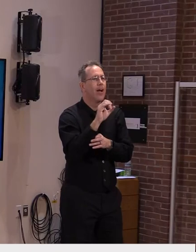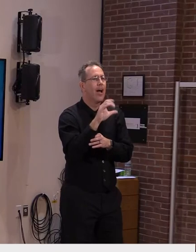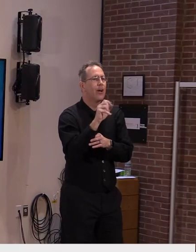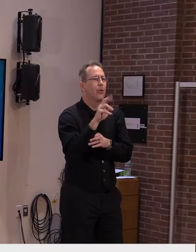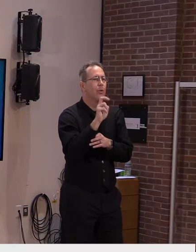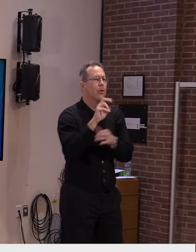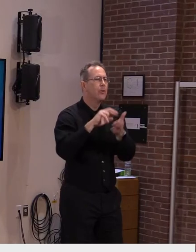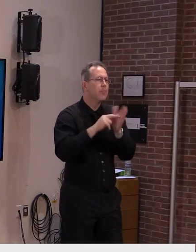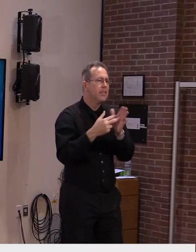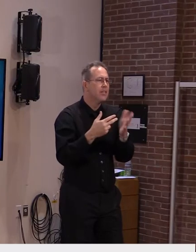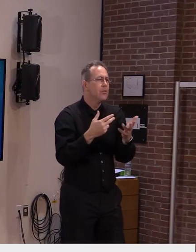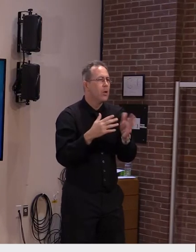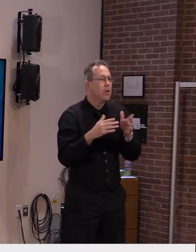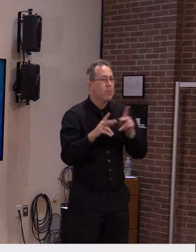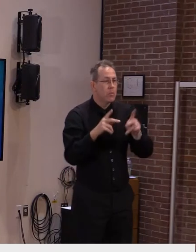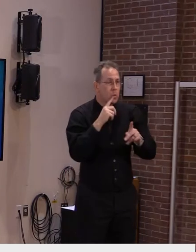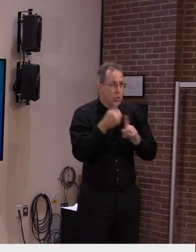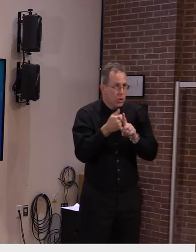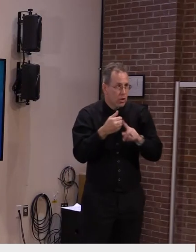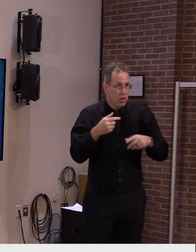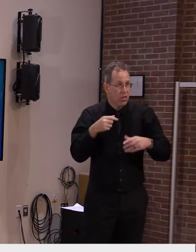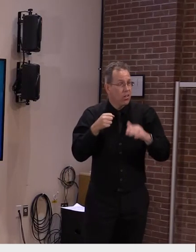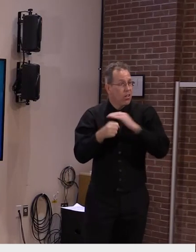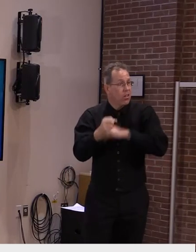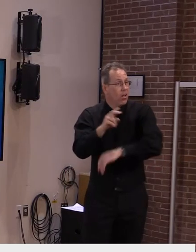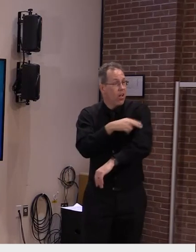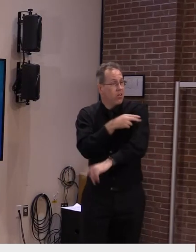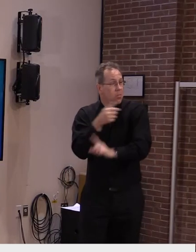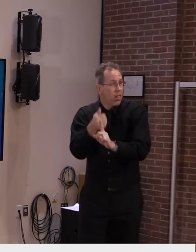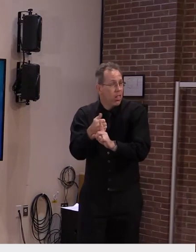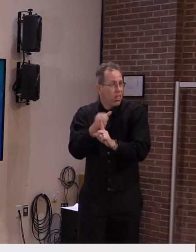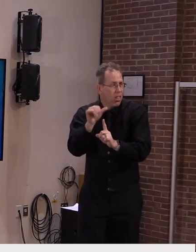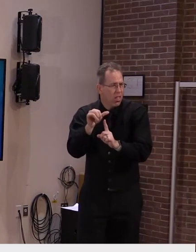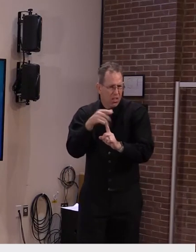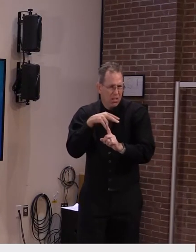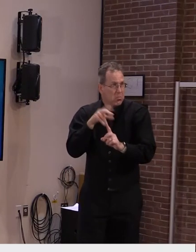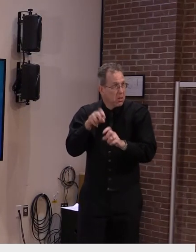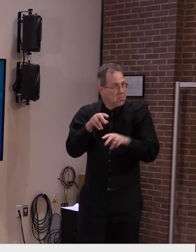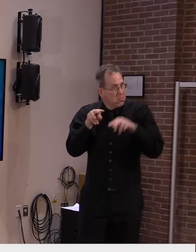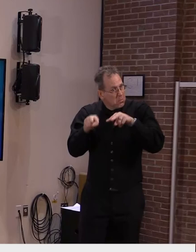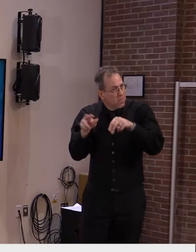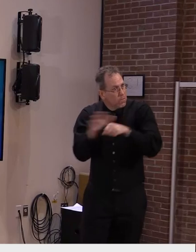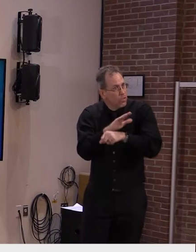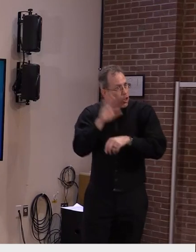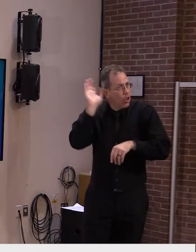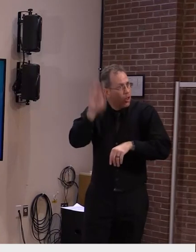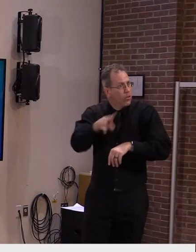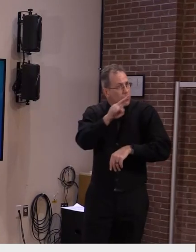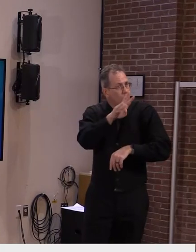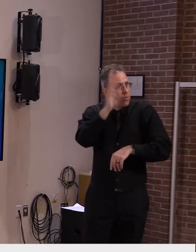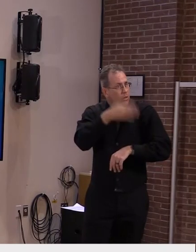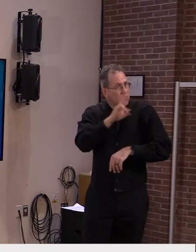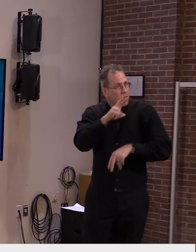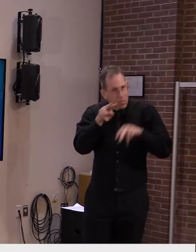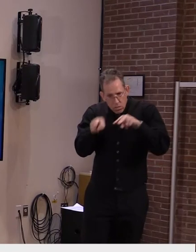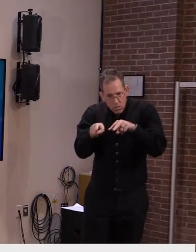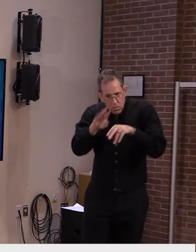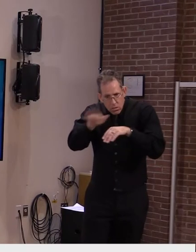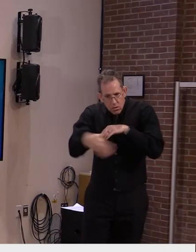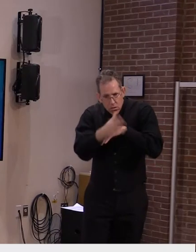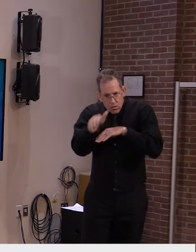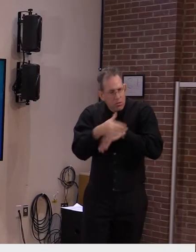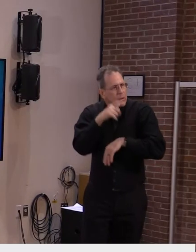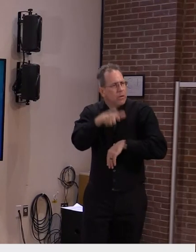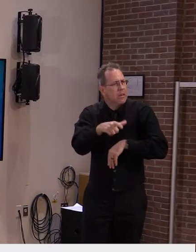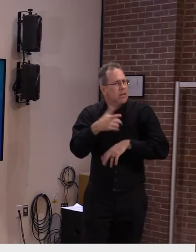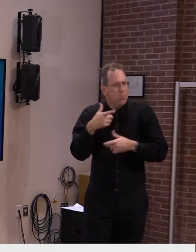the hospital but really don't need to be at a hospital level of care, but they need care.